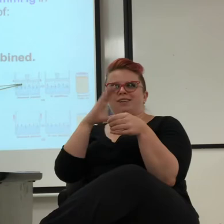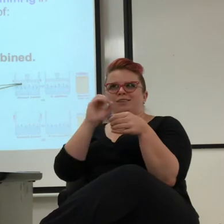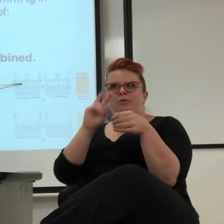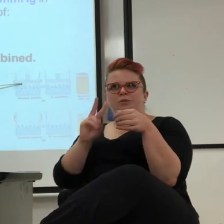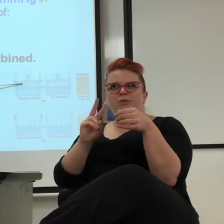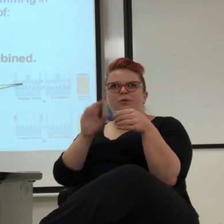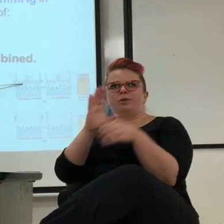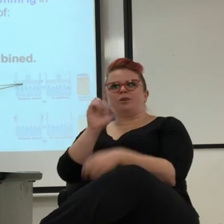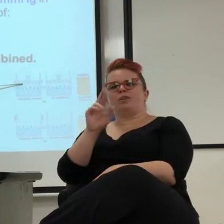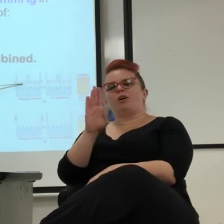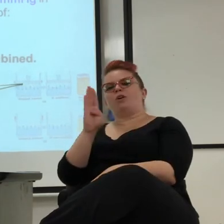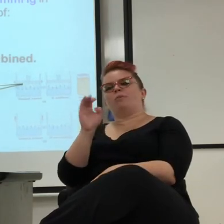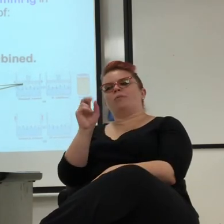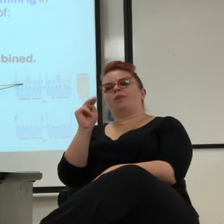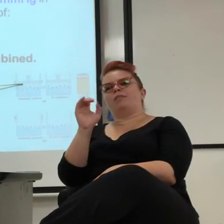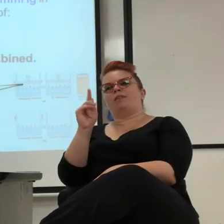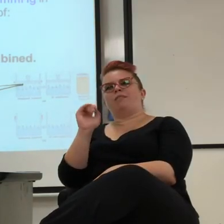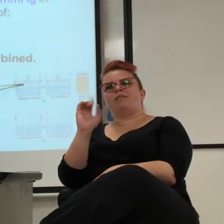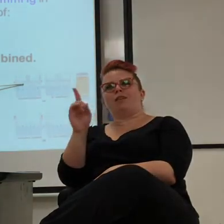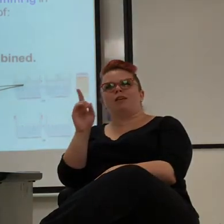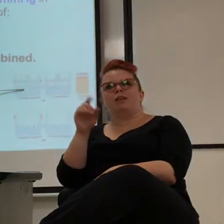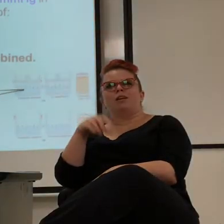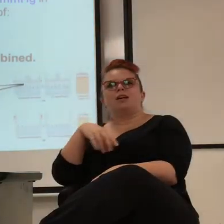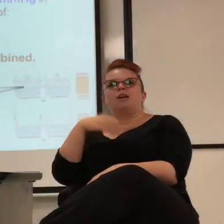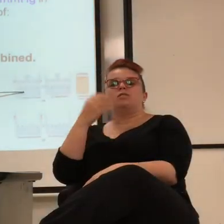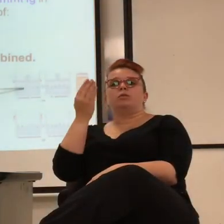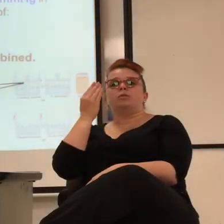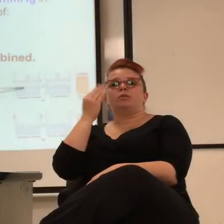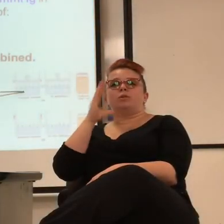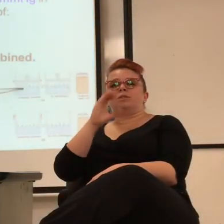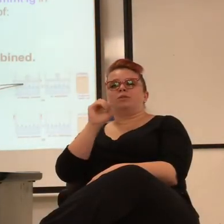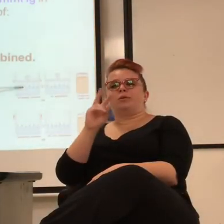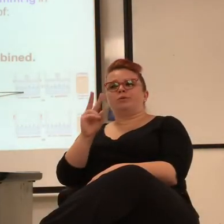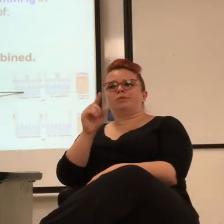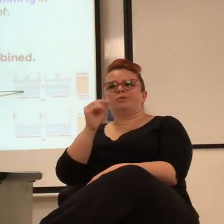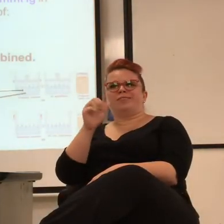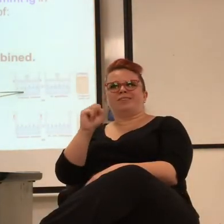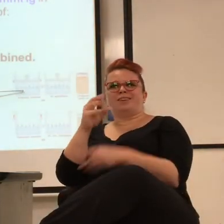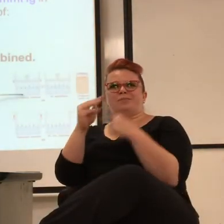there's CO2 gas molecules, you apply pressure and it pushes